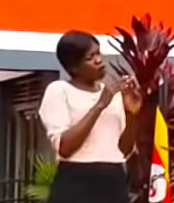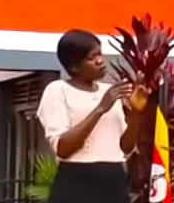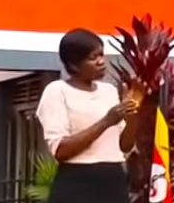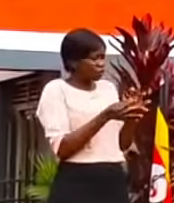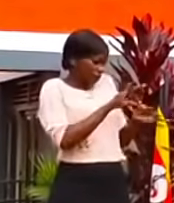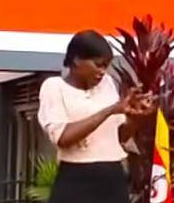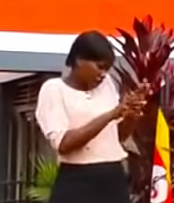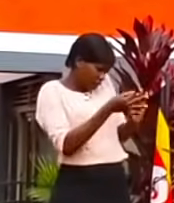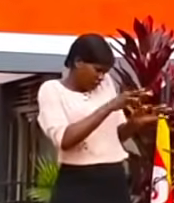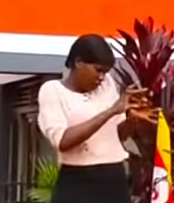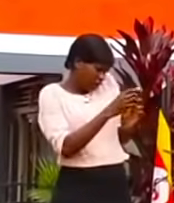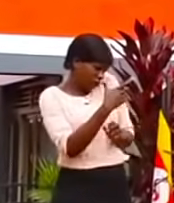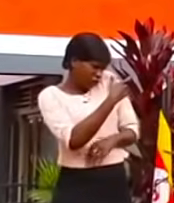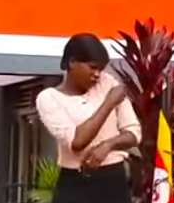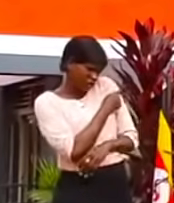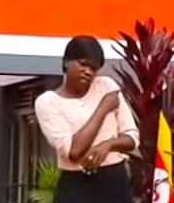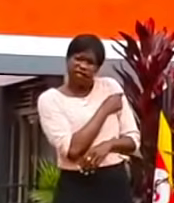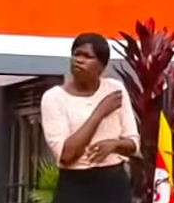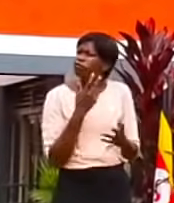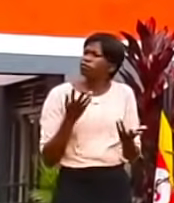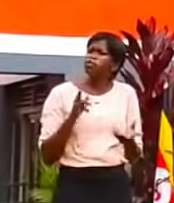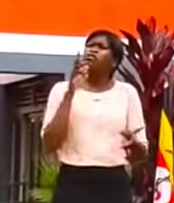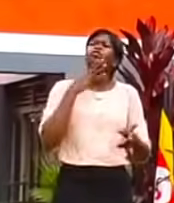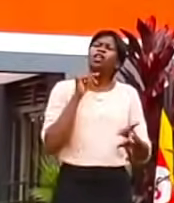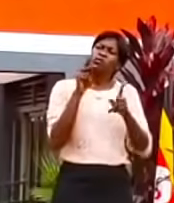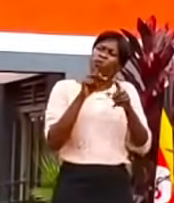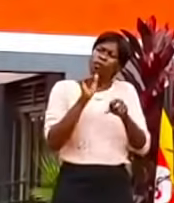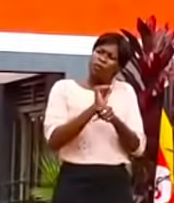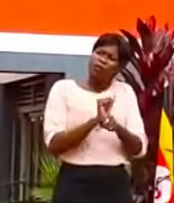and inject themselves with that? What do you want people to do?